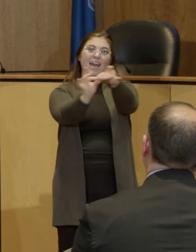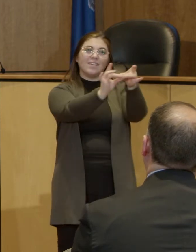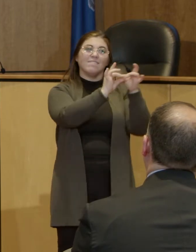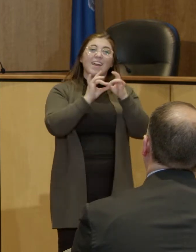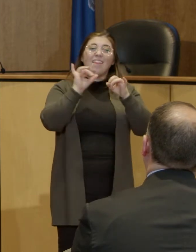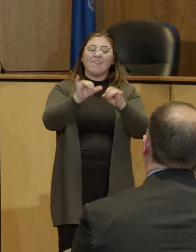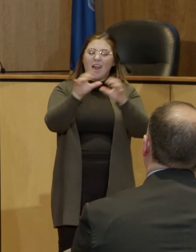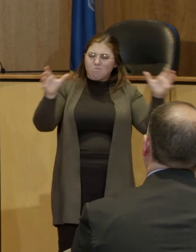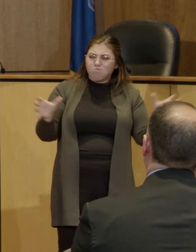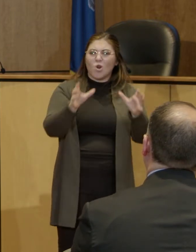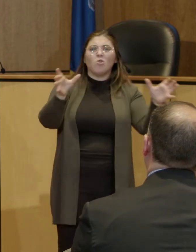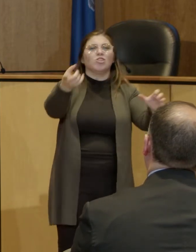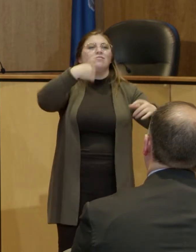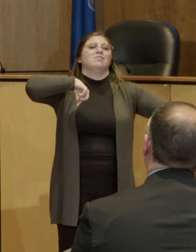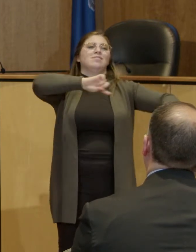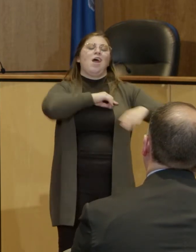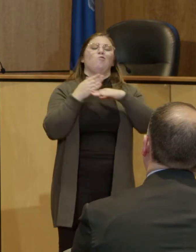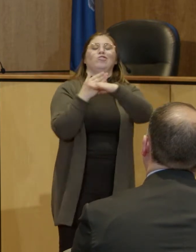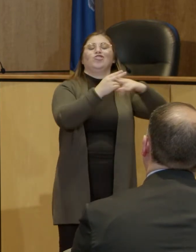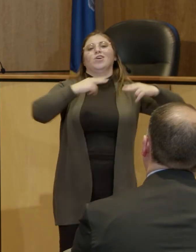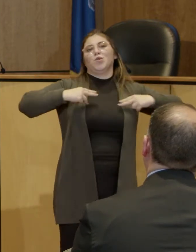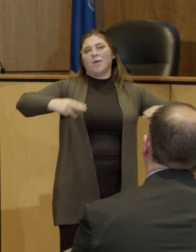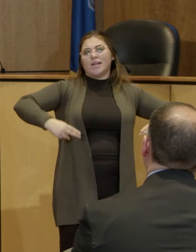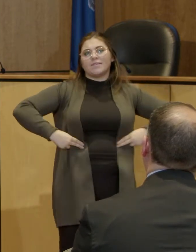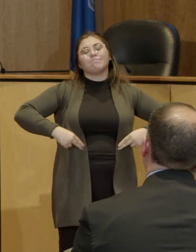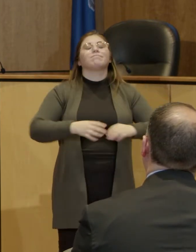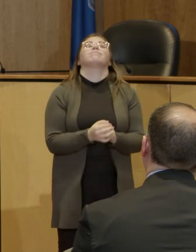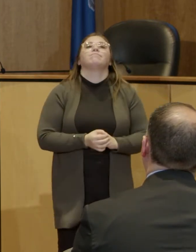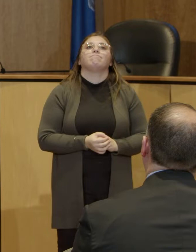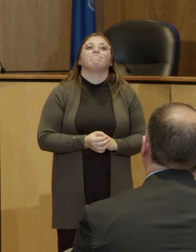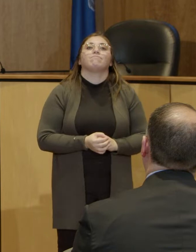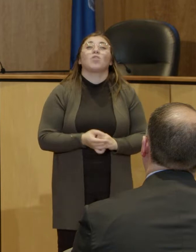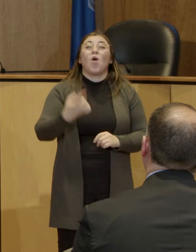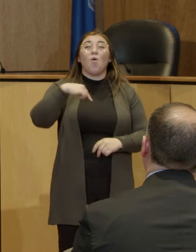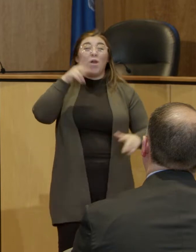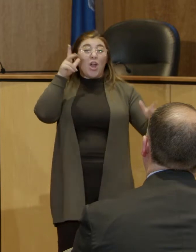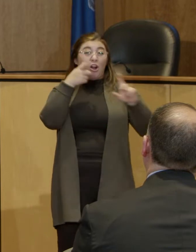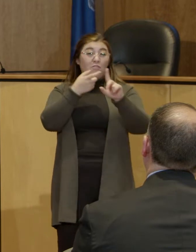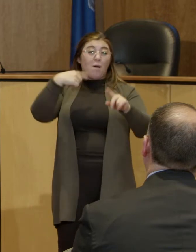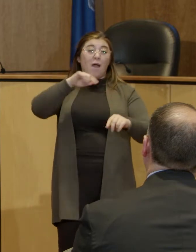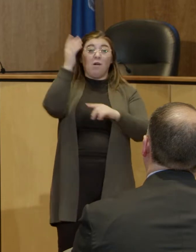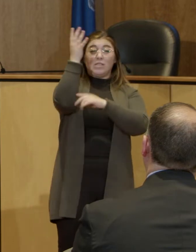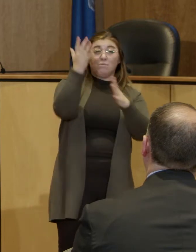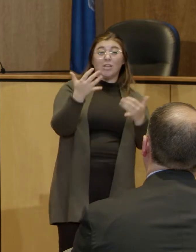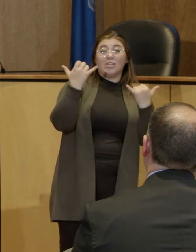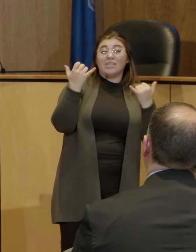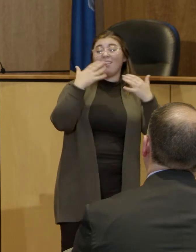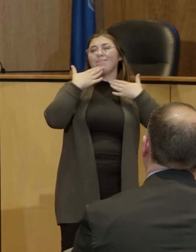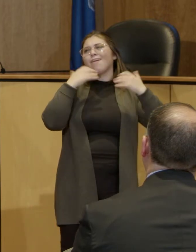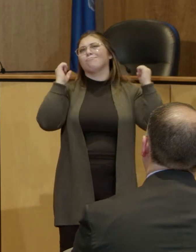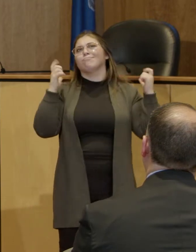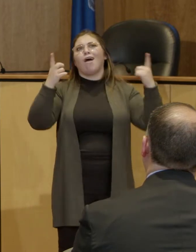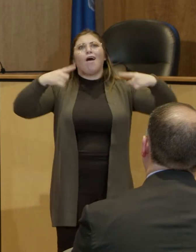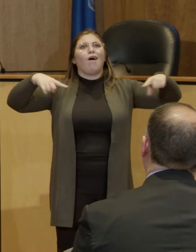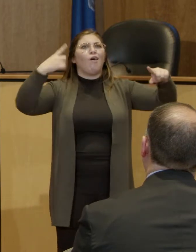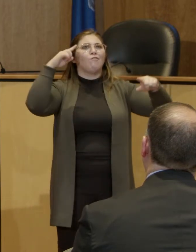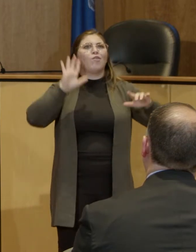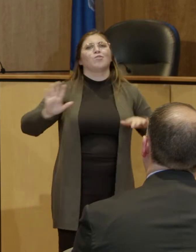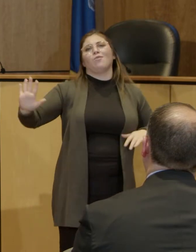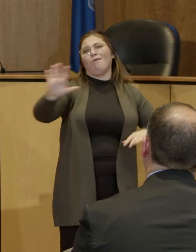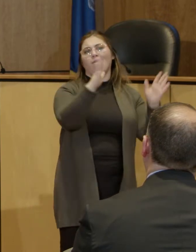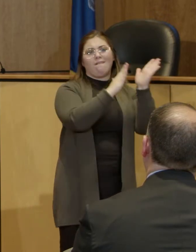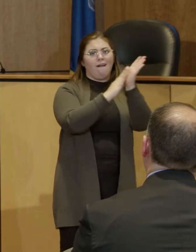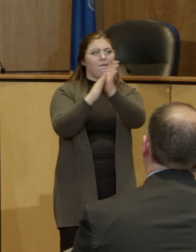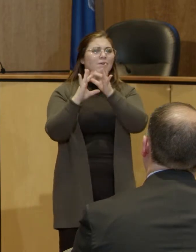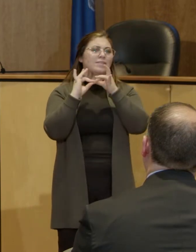that bolsters our shared humanity. We heard from our speakers today, and thank you everyone for your comments.